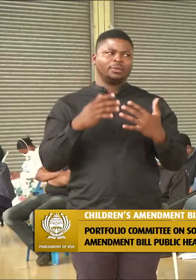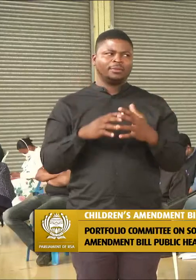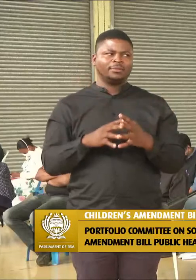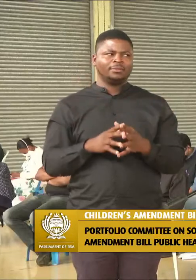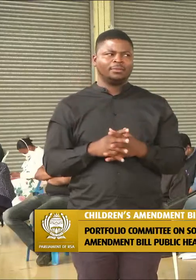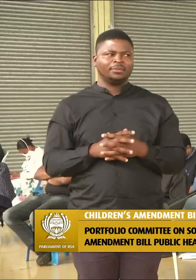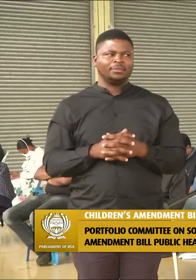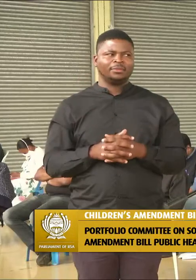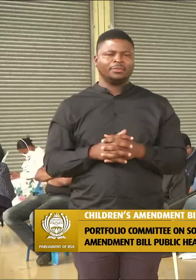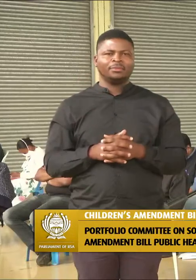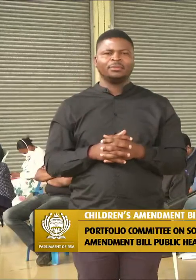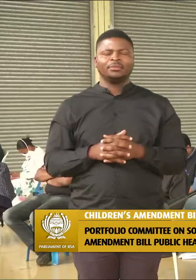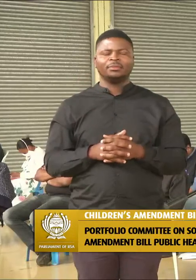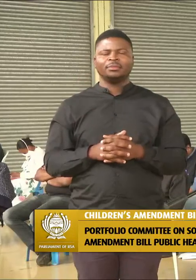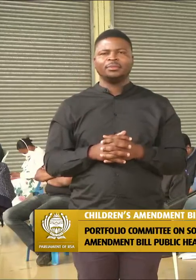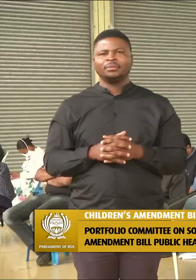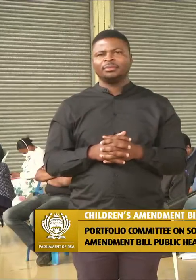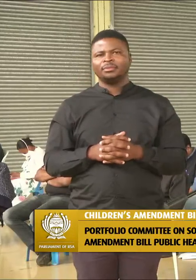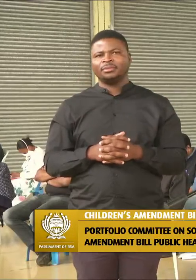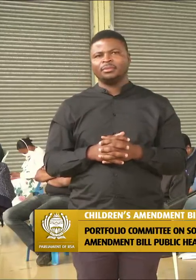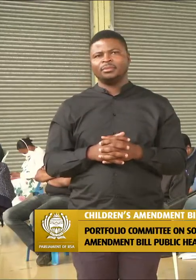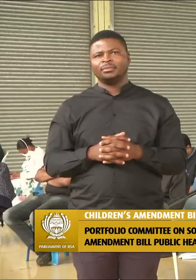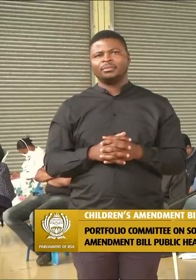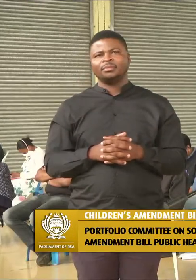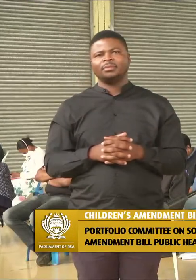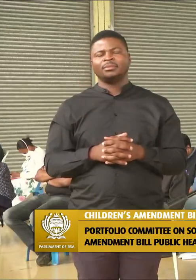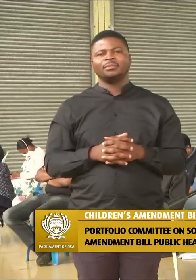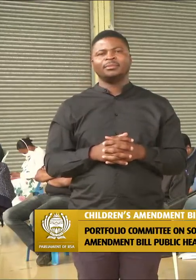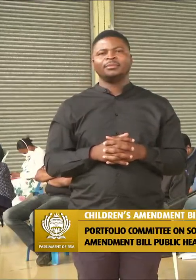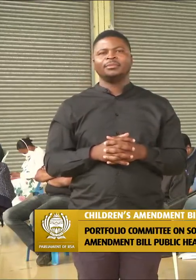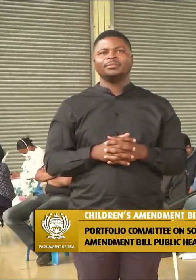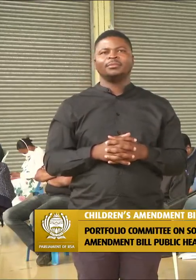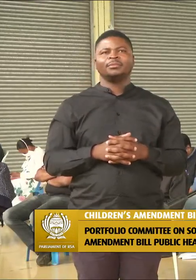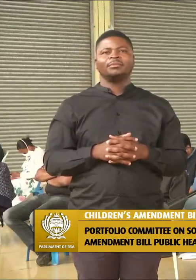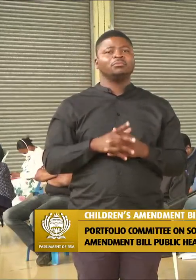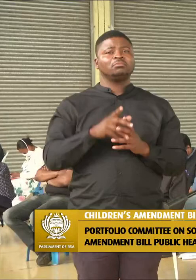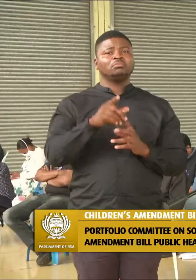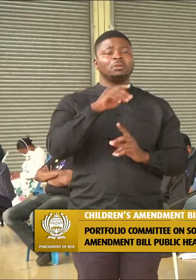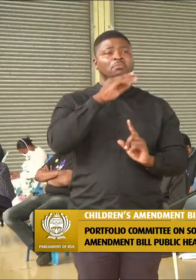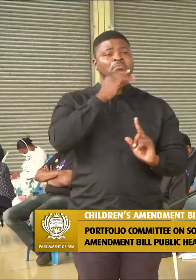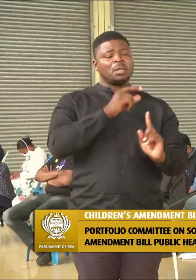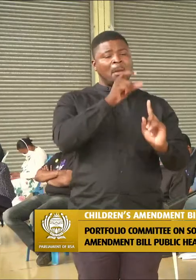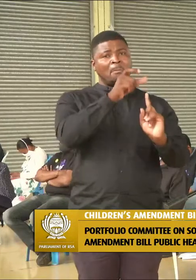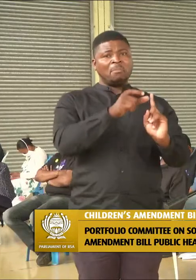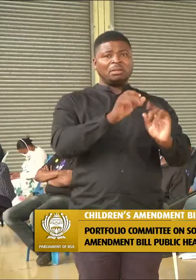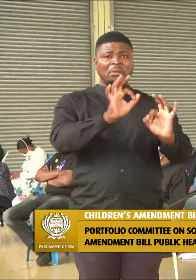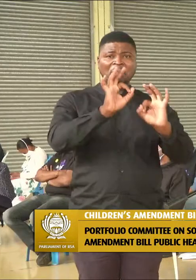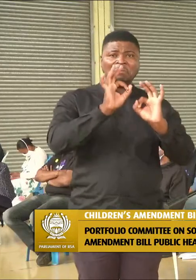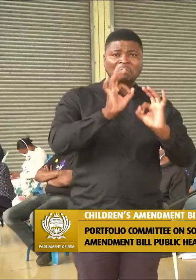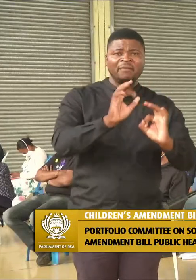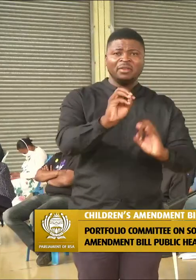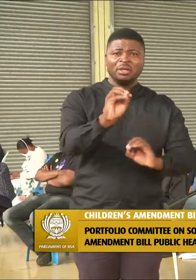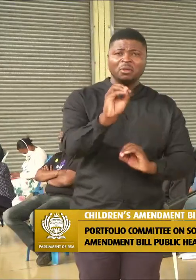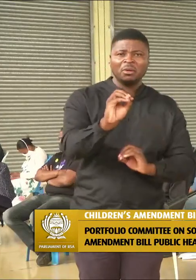Alikho isoko elingenasici. Sisho njalo isiZulu. Nobody is perfect, they say in